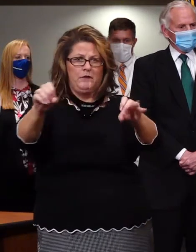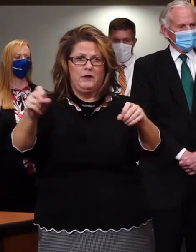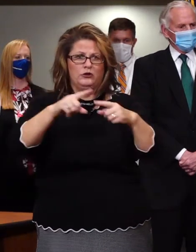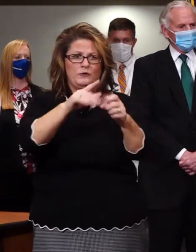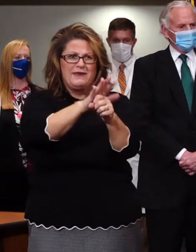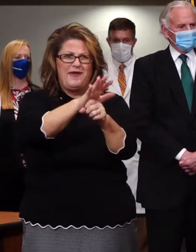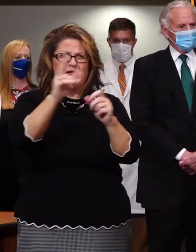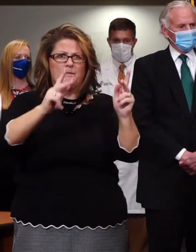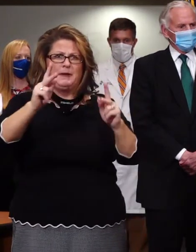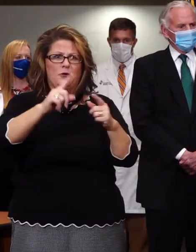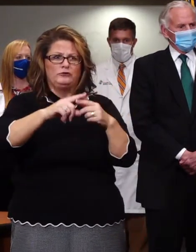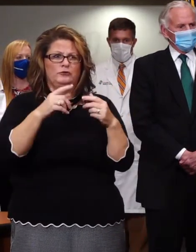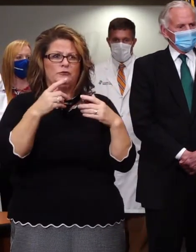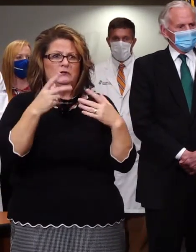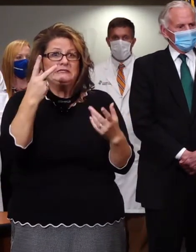of the population.